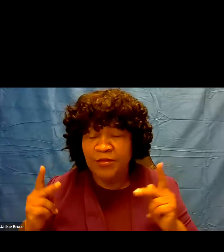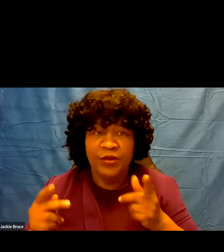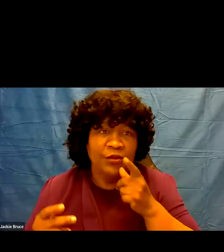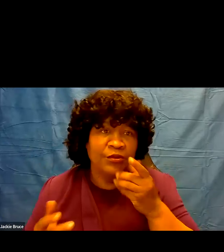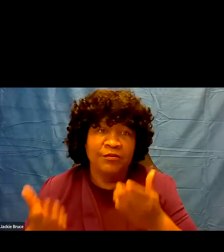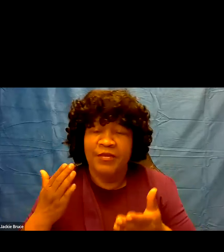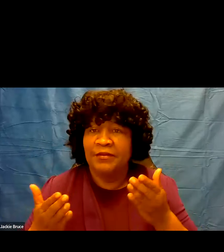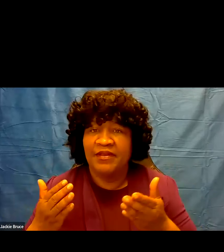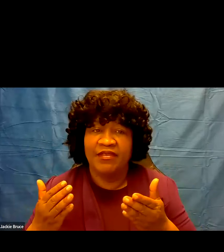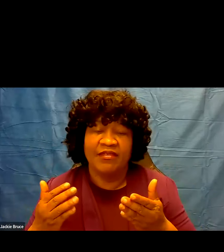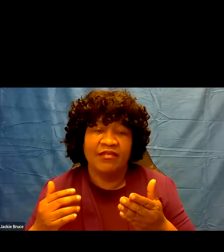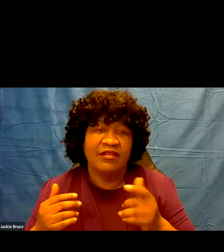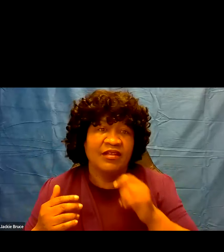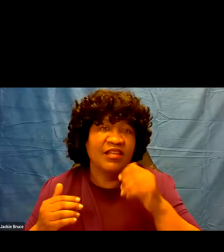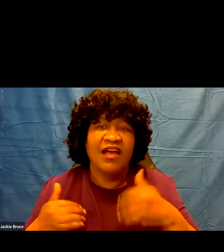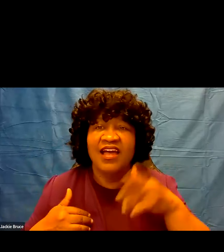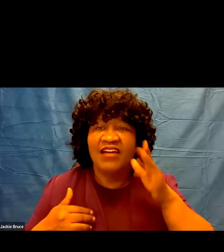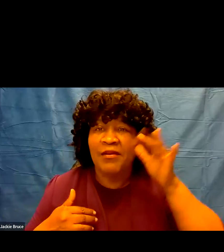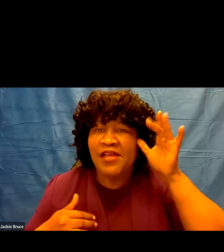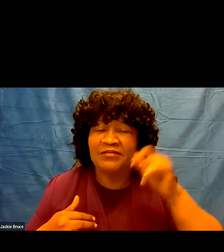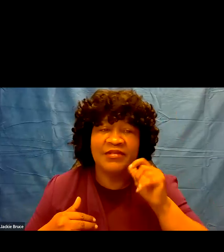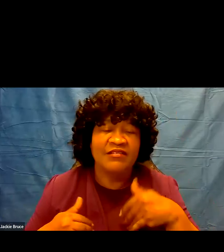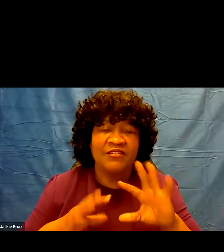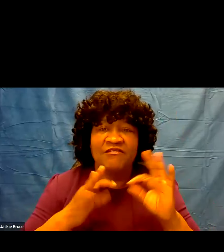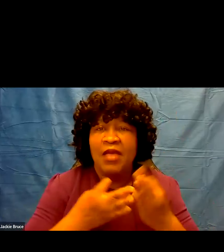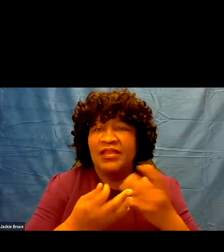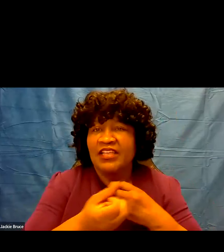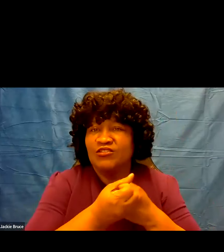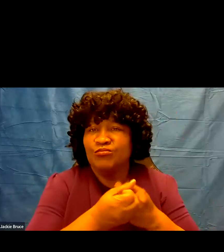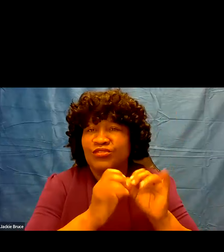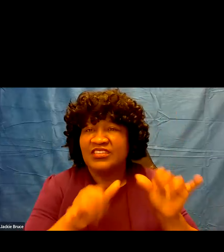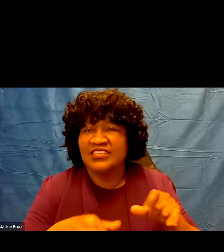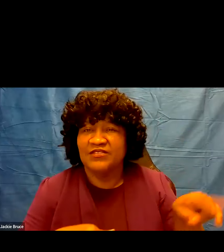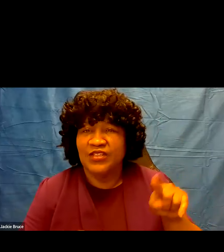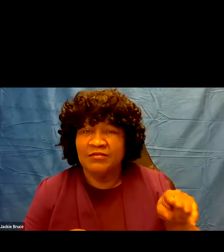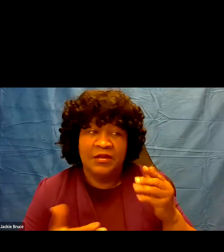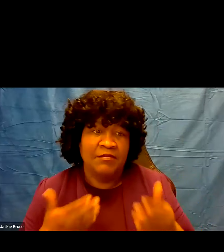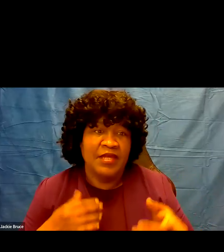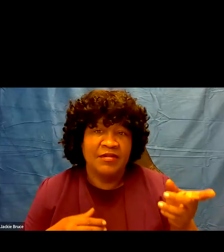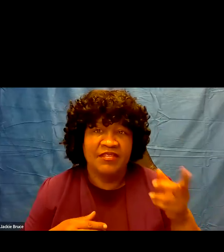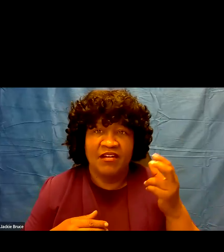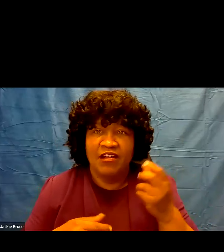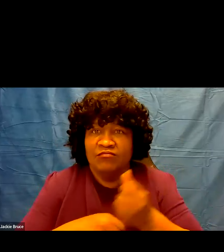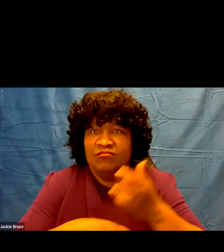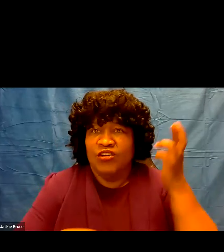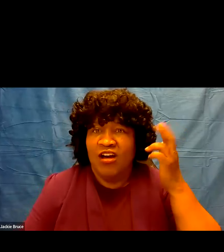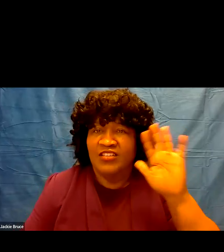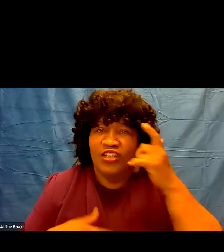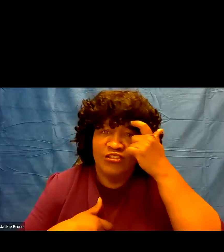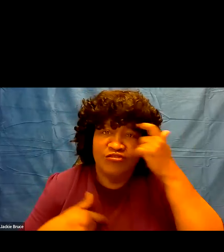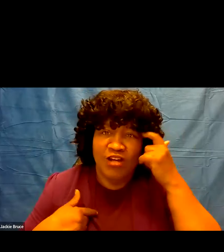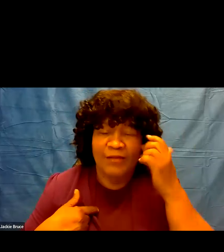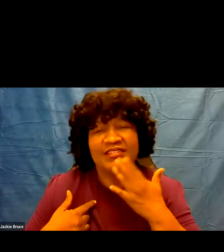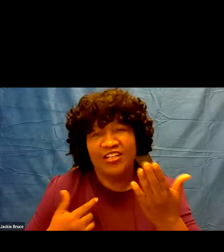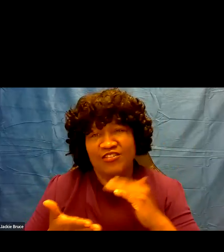not have parents or a family that's a support system or maybe the cause of their trauma. So thank